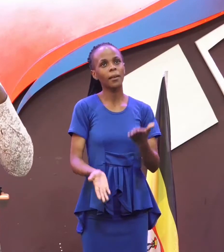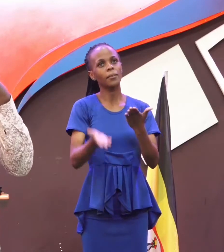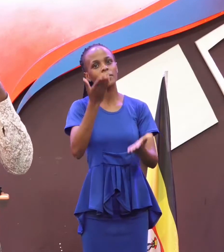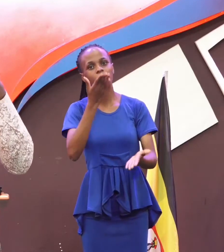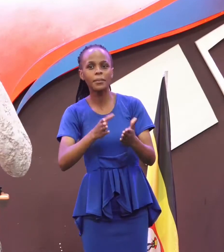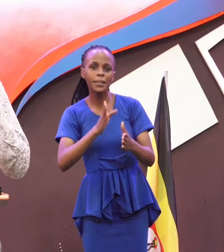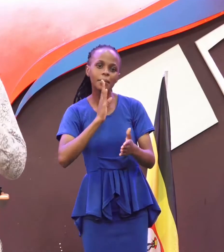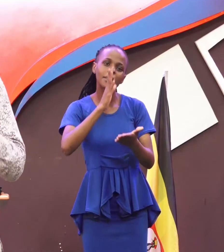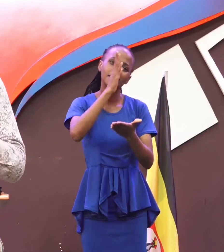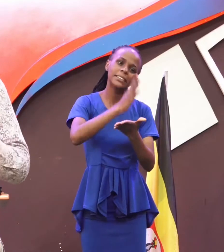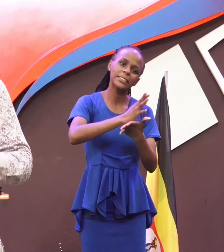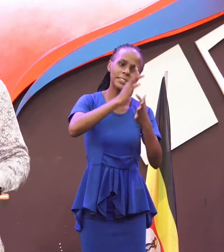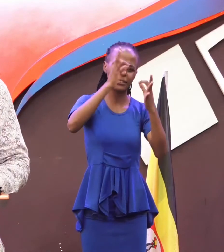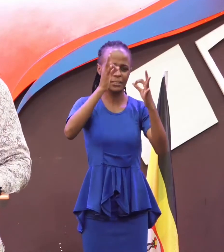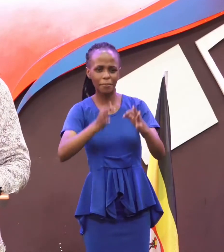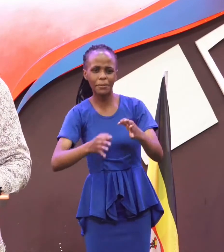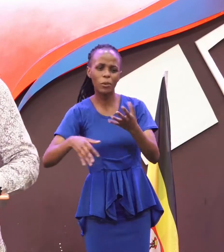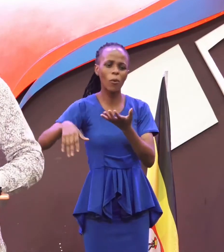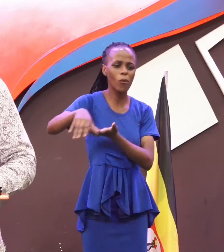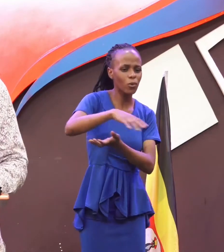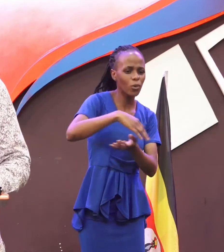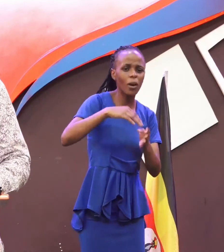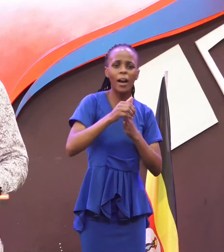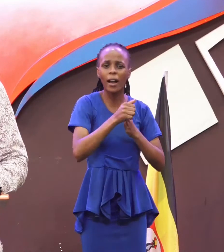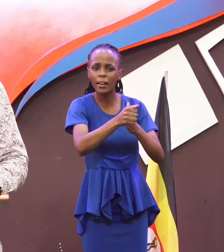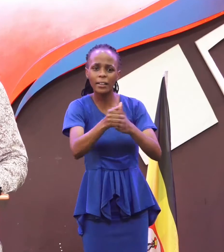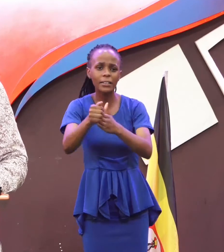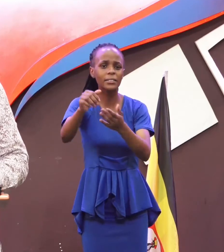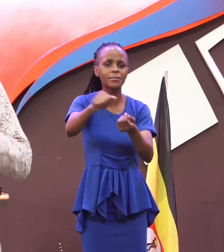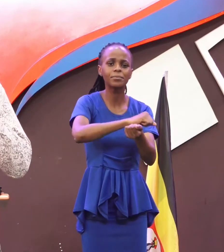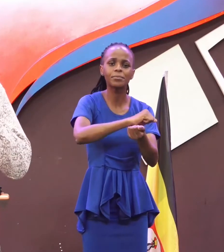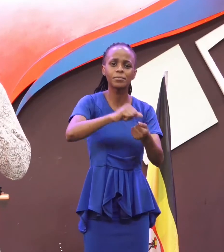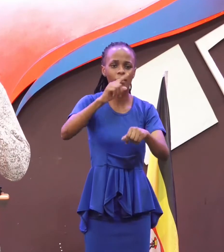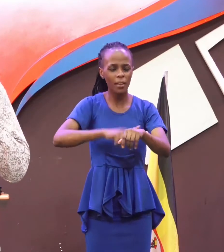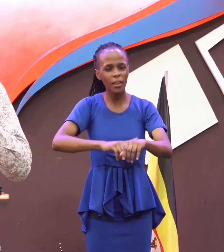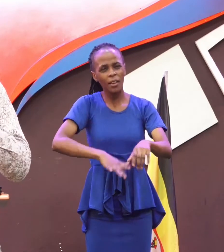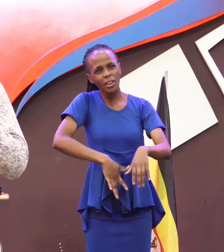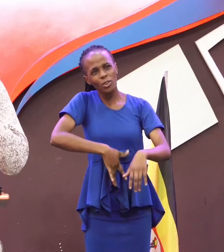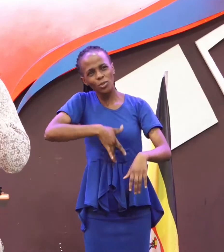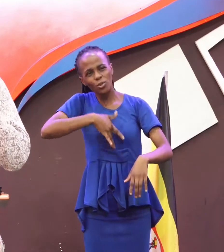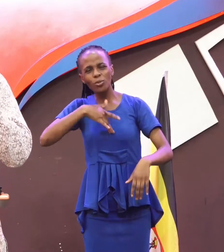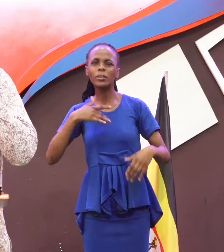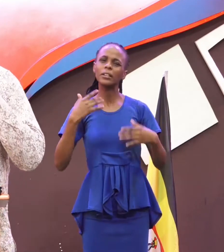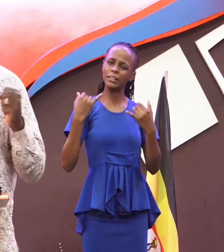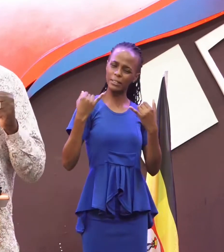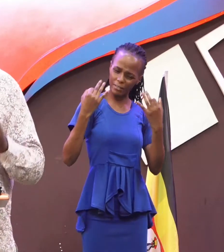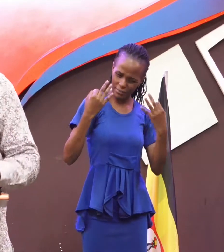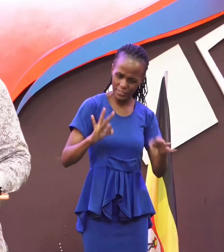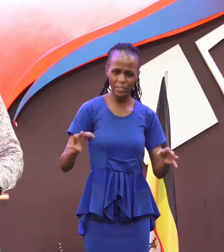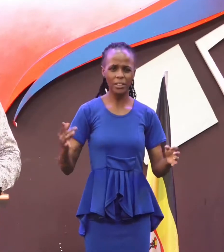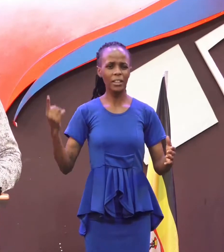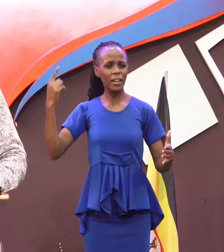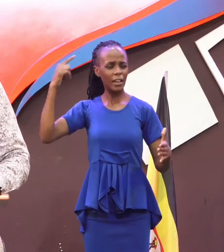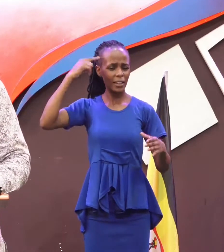nga waliwo olwedde ebikutwaliriza. Maybe there are things that are really taking your time. Ng'owulira bimaze okuyingira biwambye obwongo bwo. You